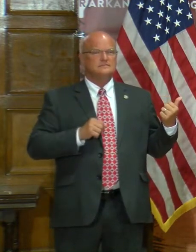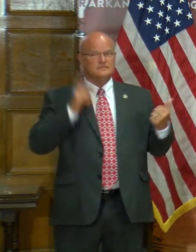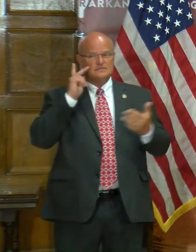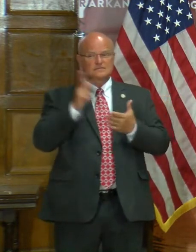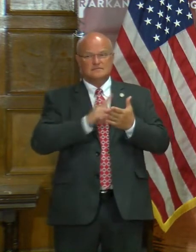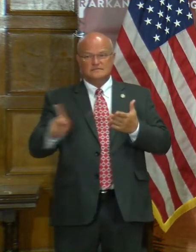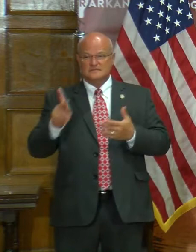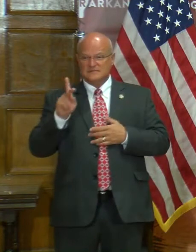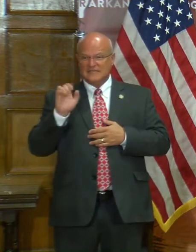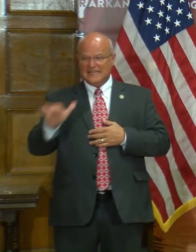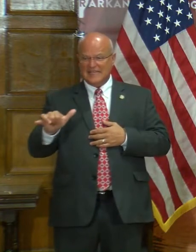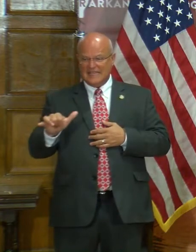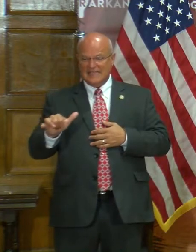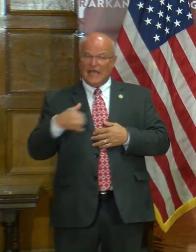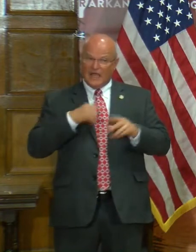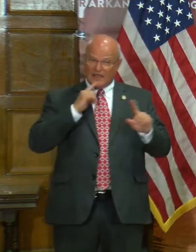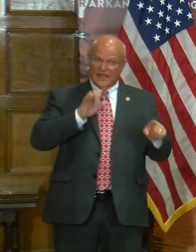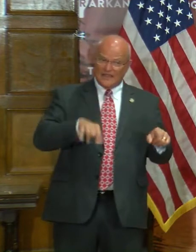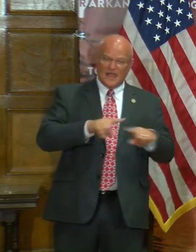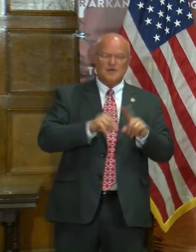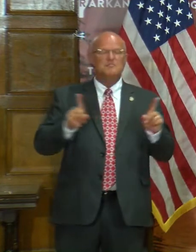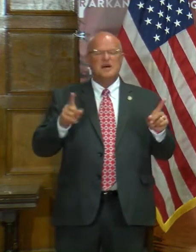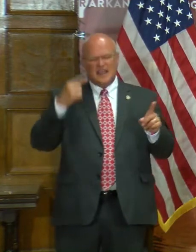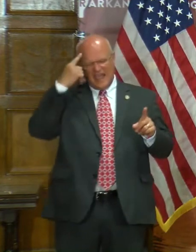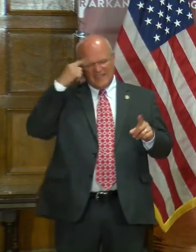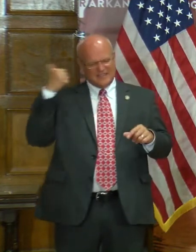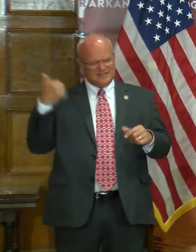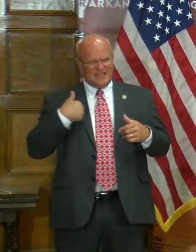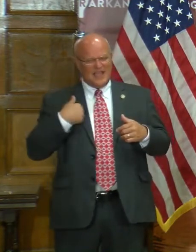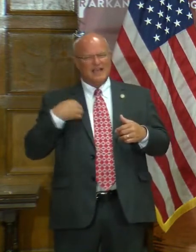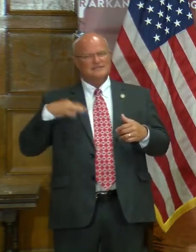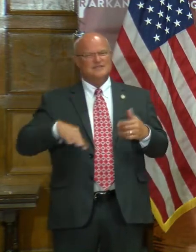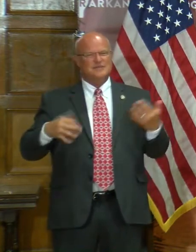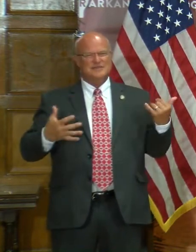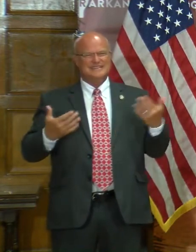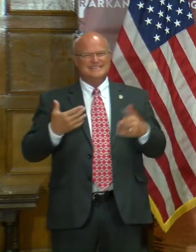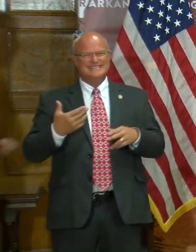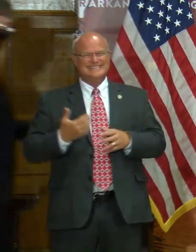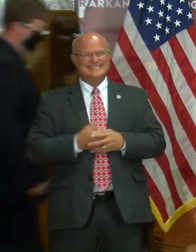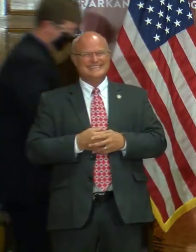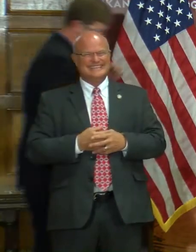Secretary Key, I could answer that, but I think you've got some credibility there.